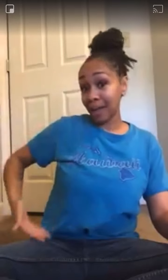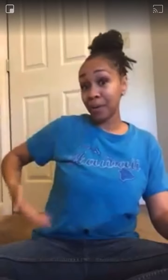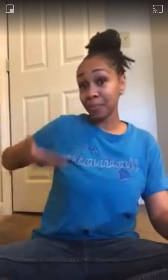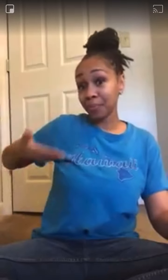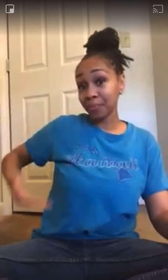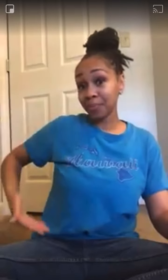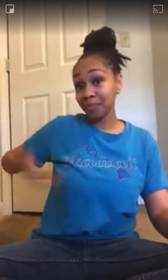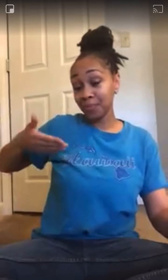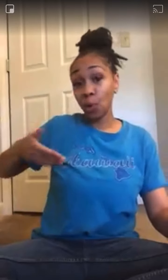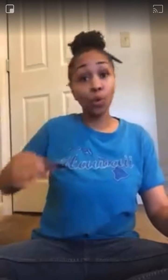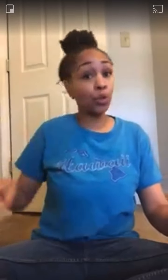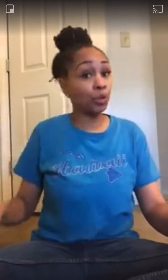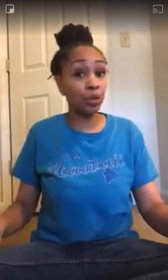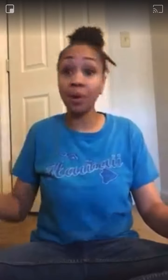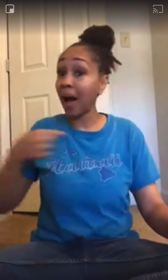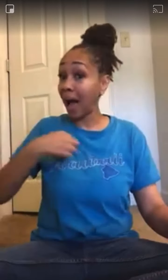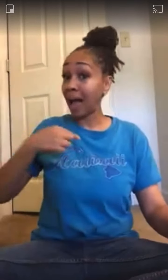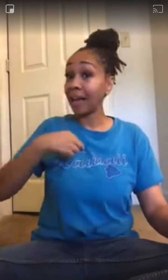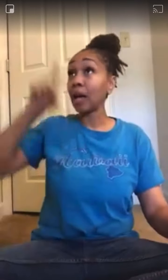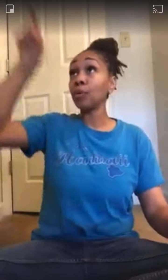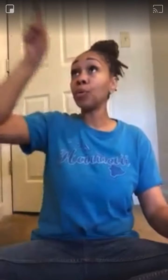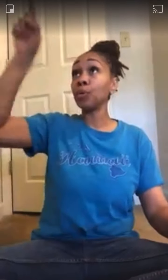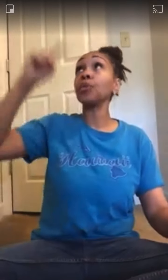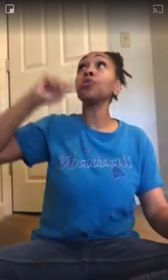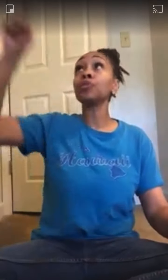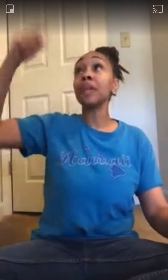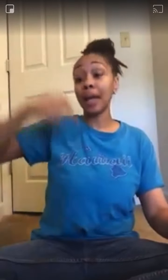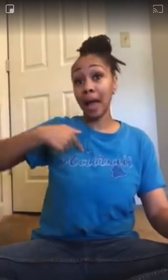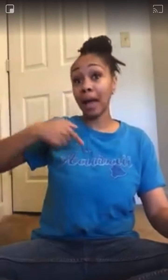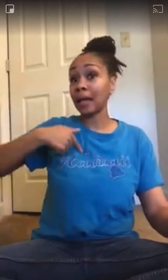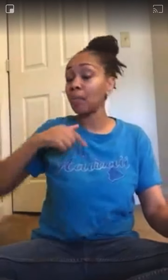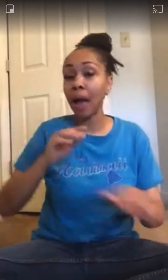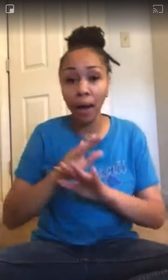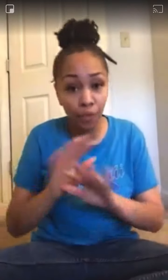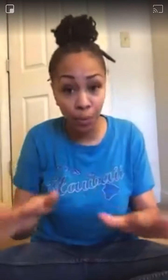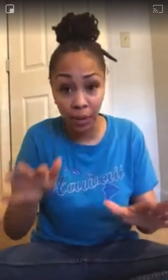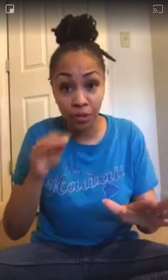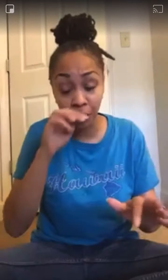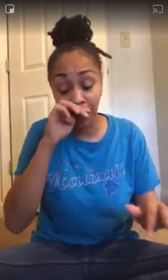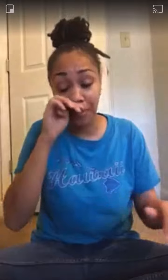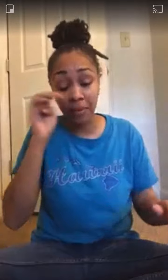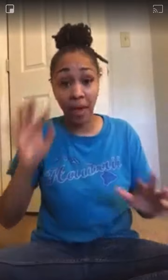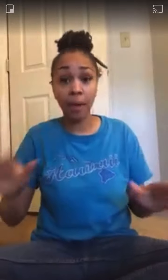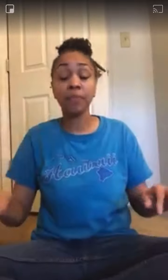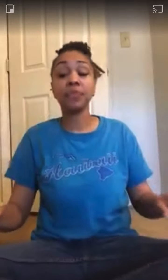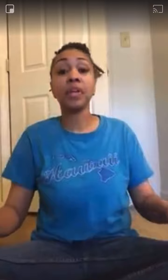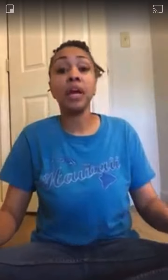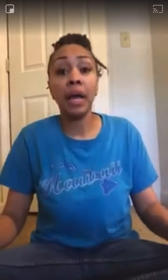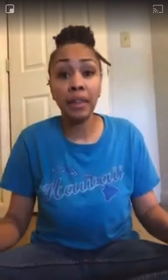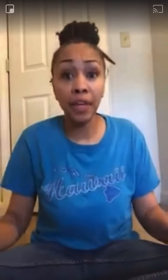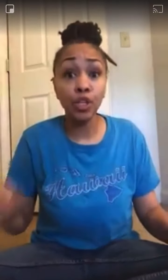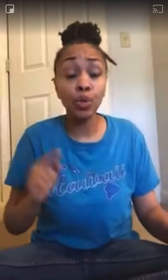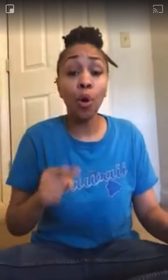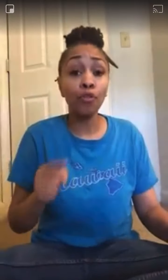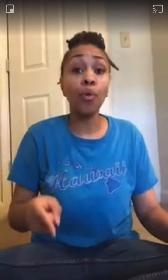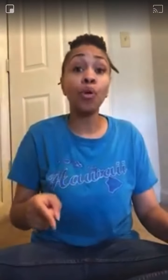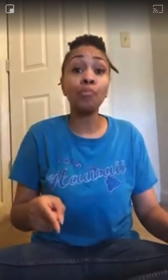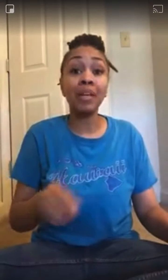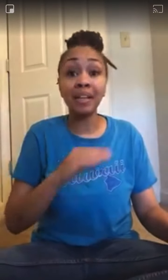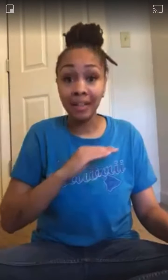am. Or you can do it, I am who you say I am. However you want to interpret that. And then you are for me,